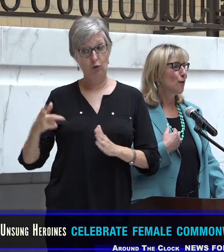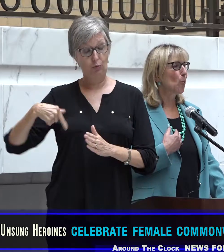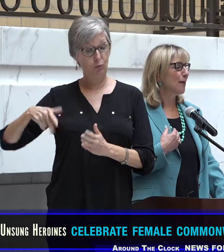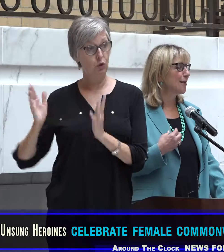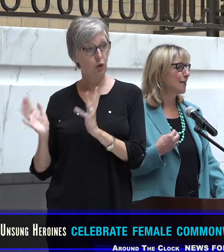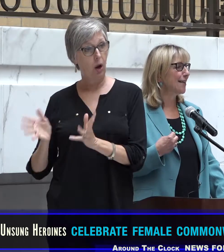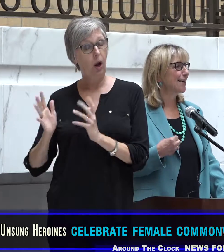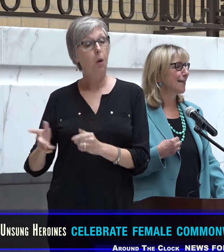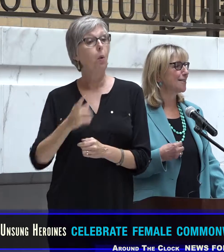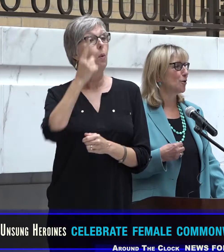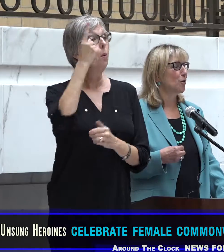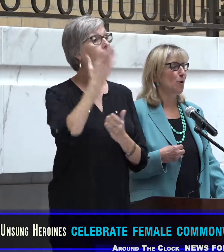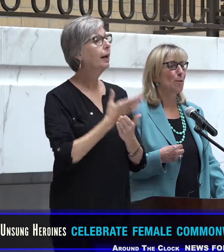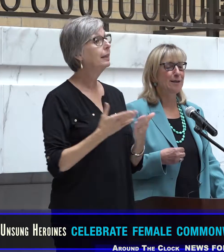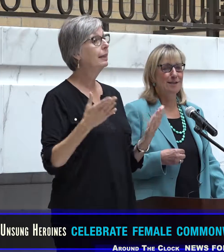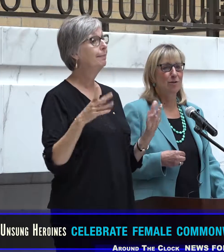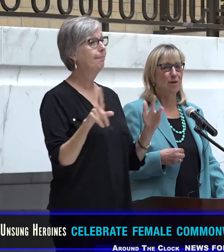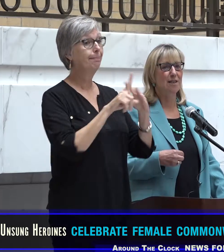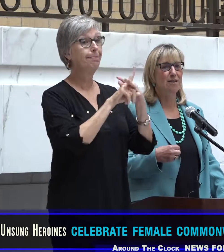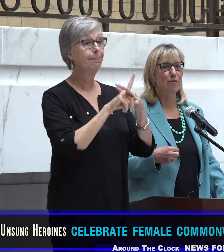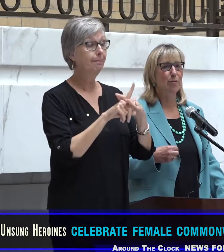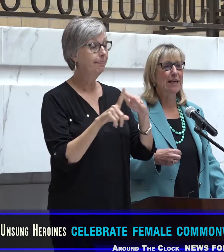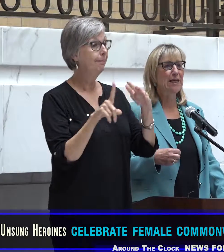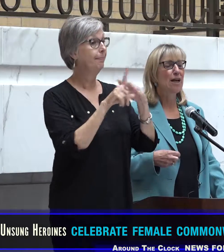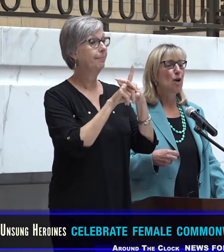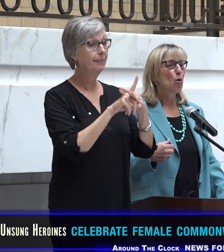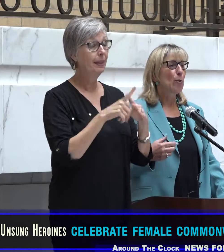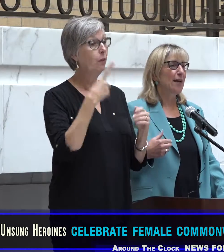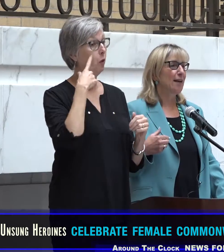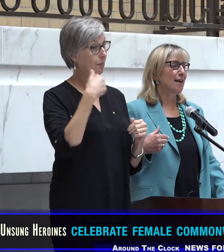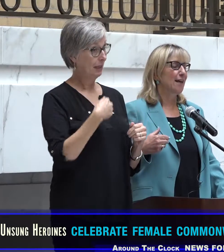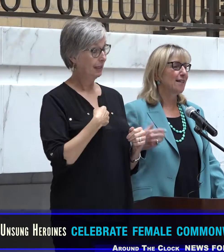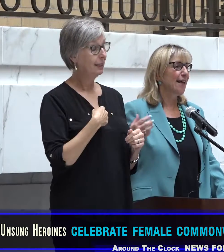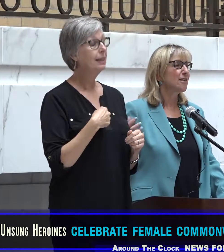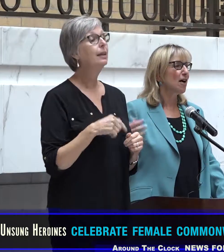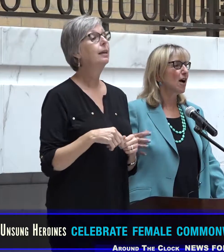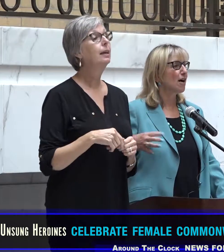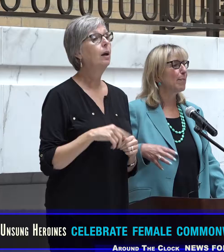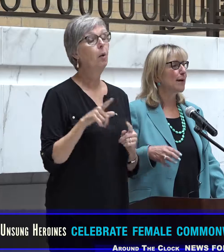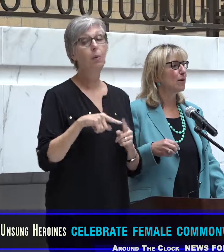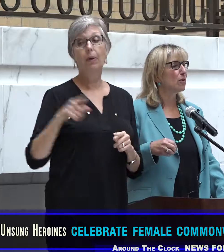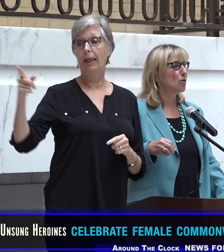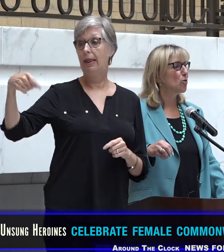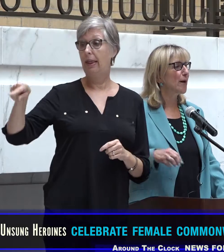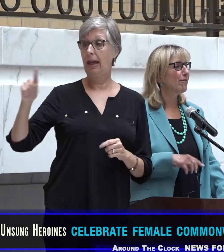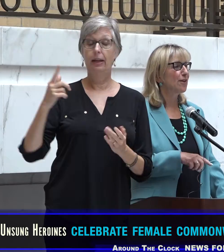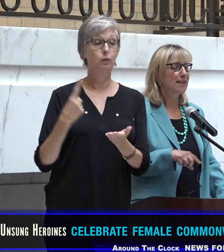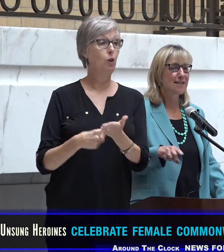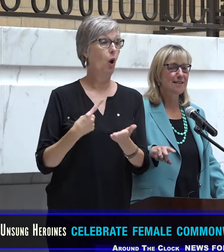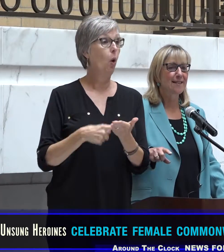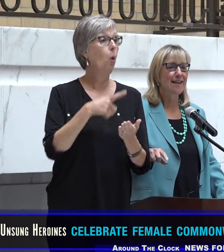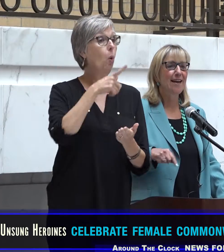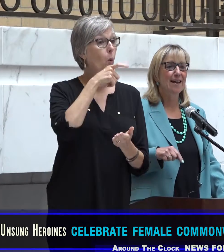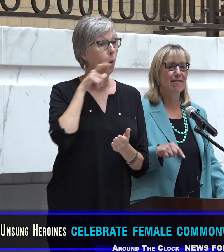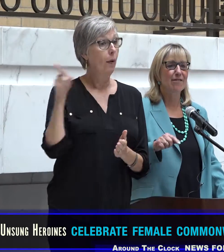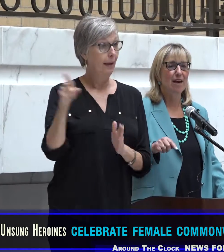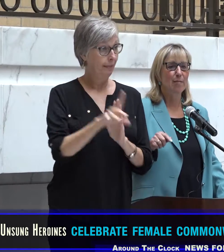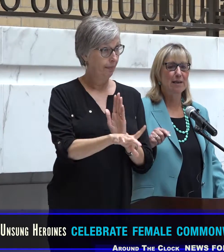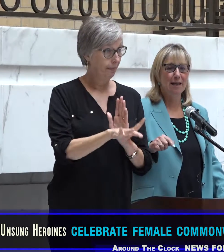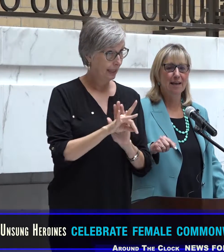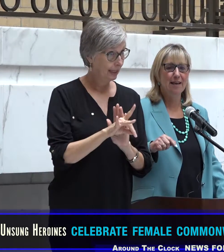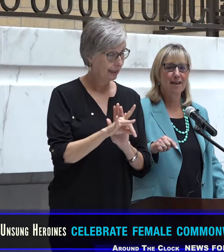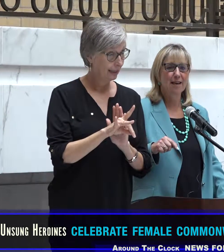legislators, the one thing that's always so nice for me, when they talk about whoever it is that they